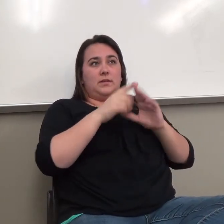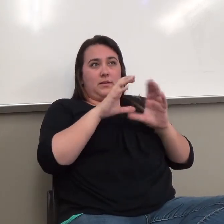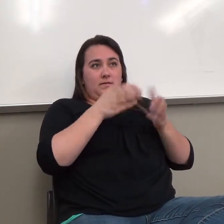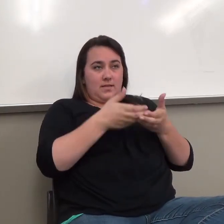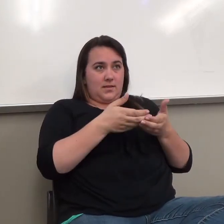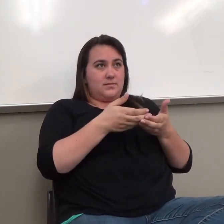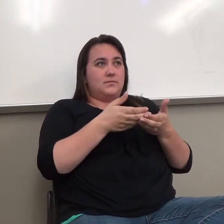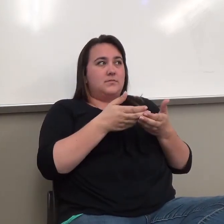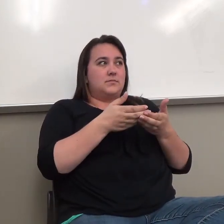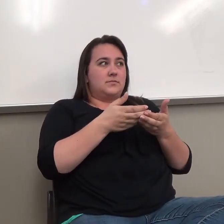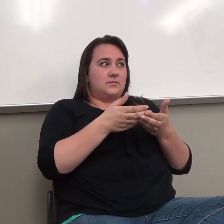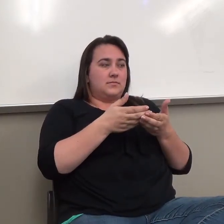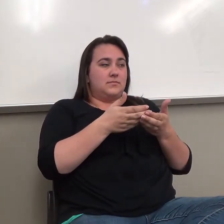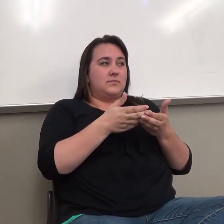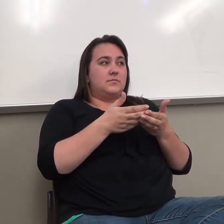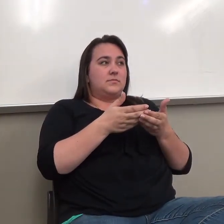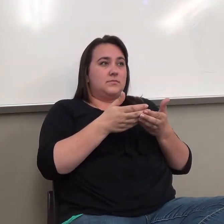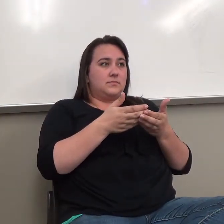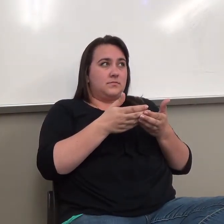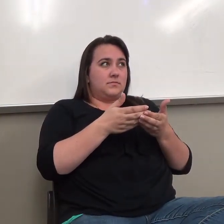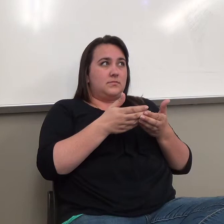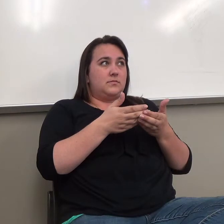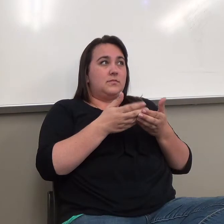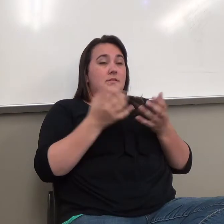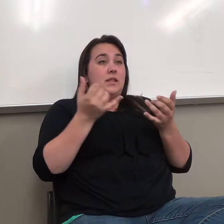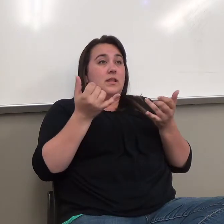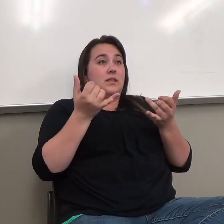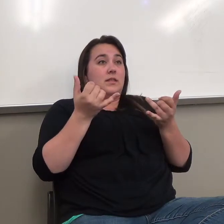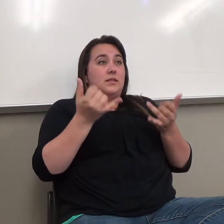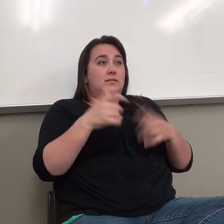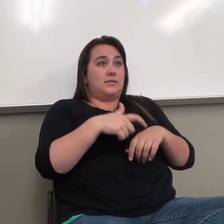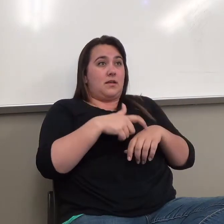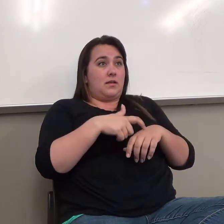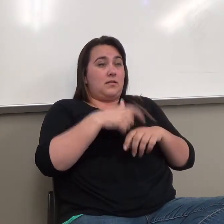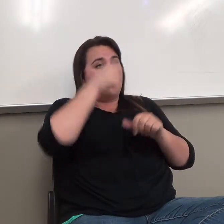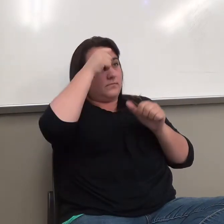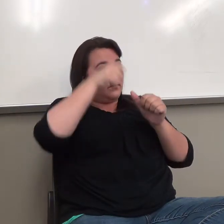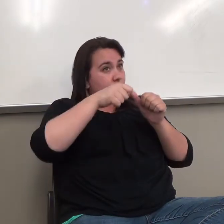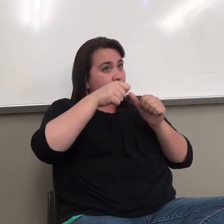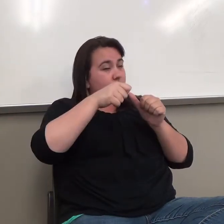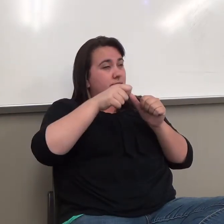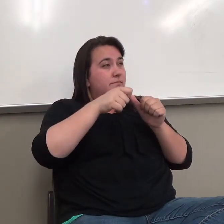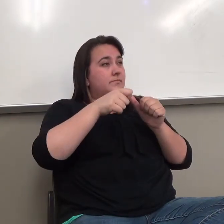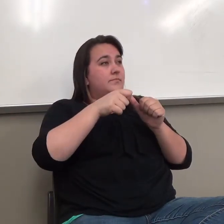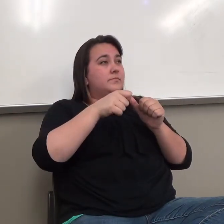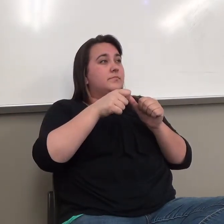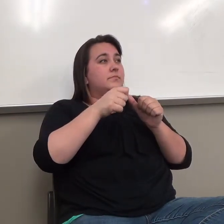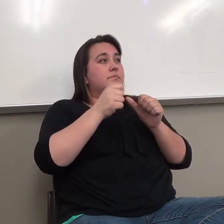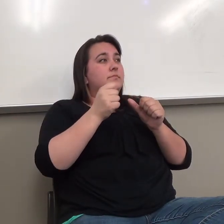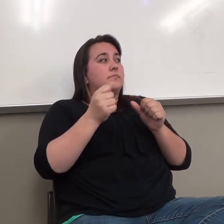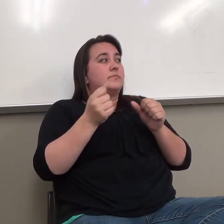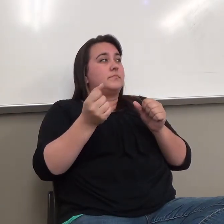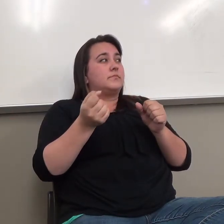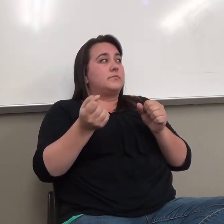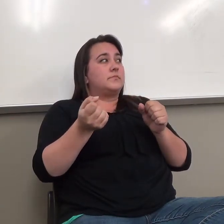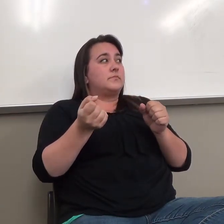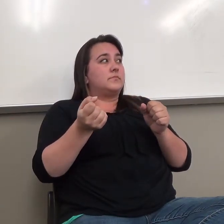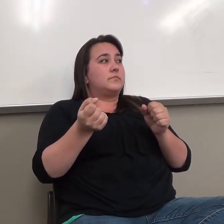okay? And this time, remember that there were a number of people who didn't get a